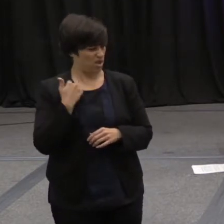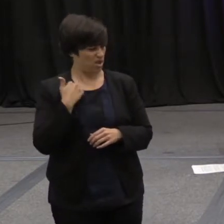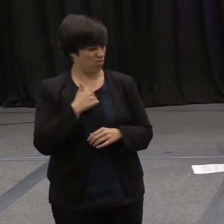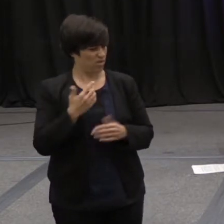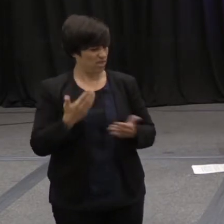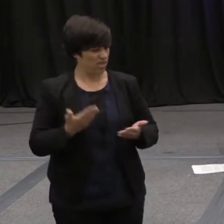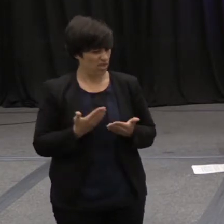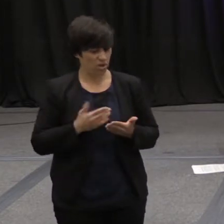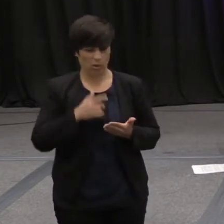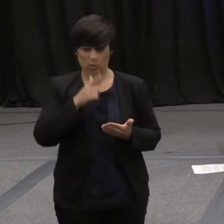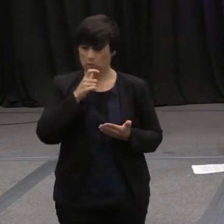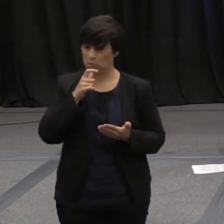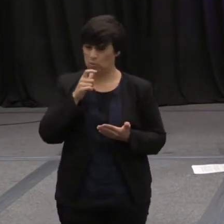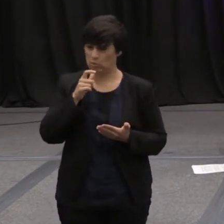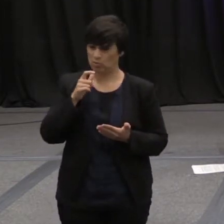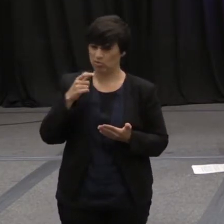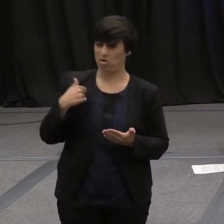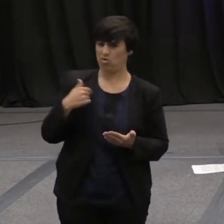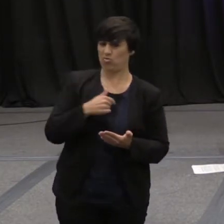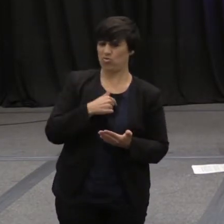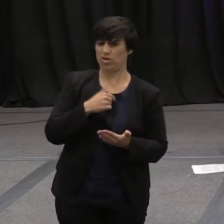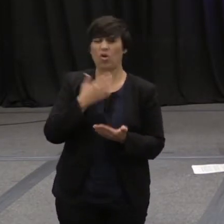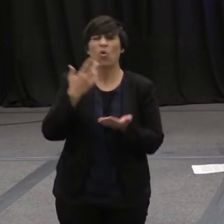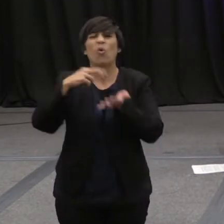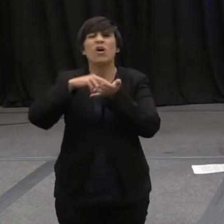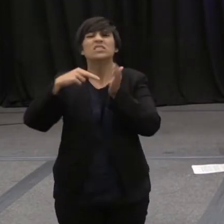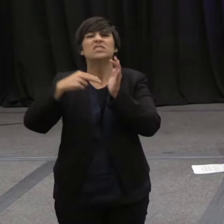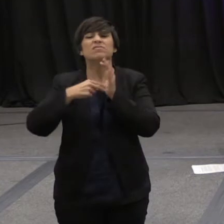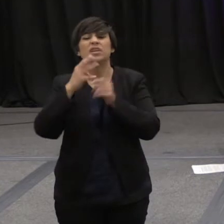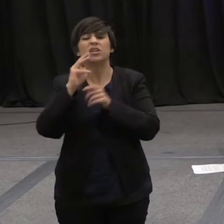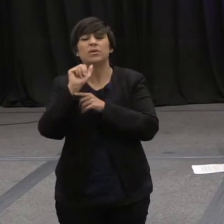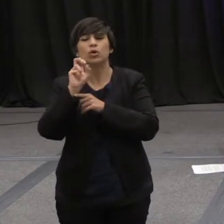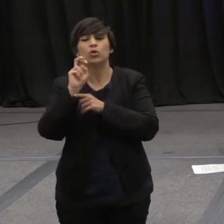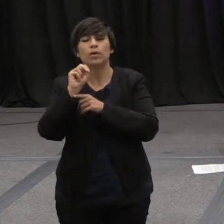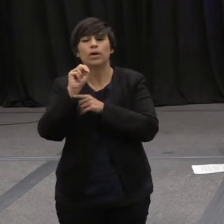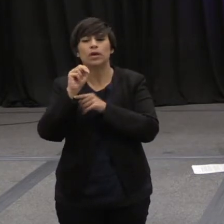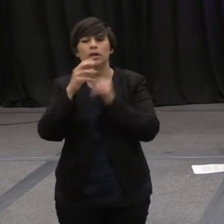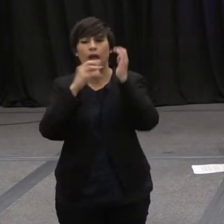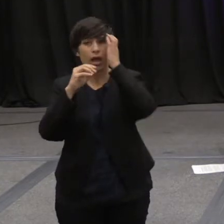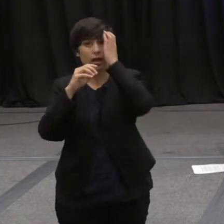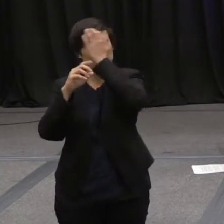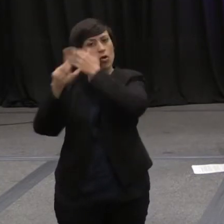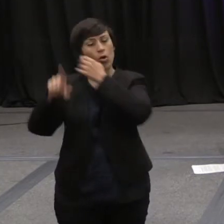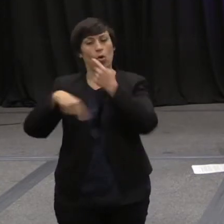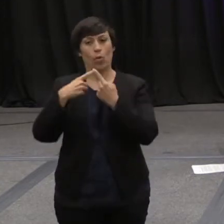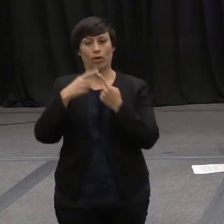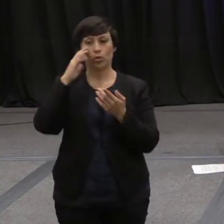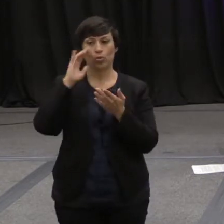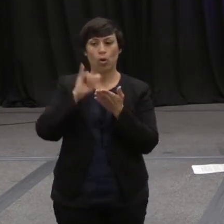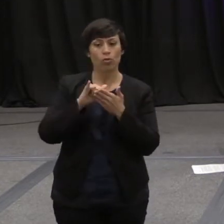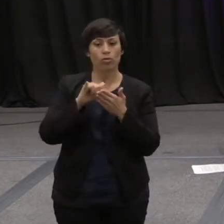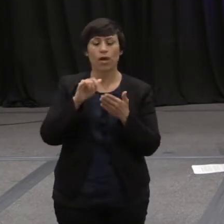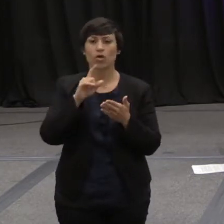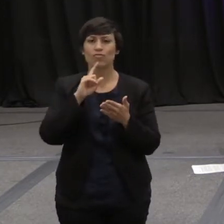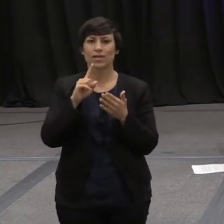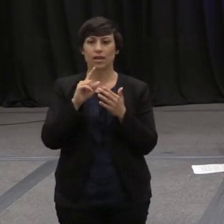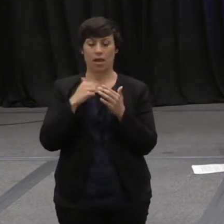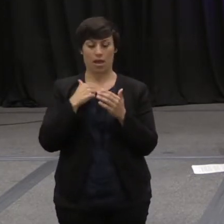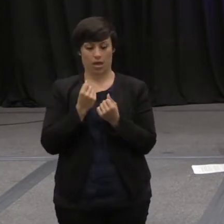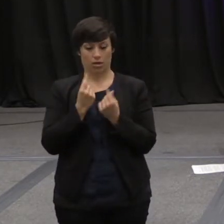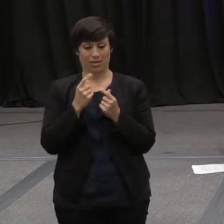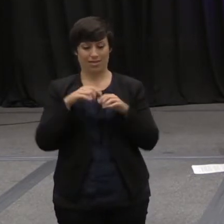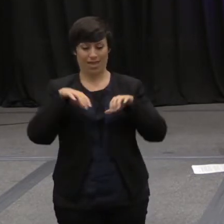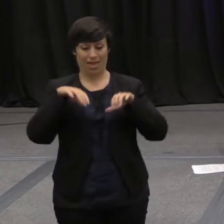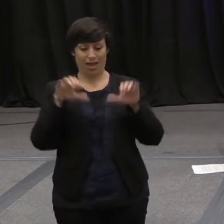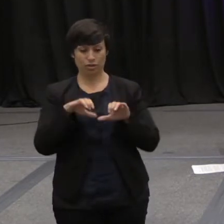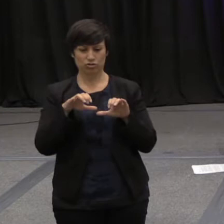and what does it mean to be human? And then once we know those two things, how do the way we understand those actions inform